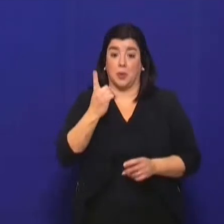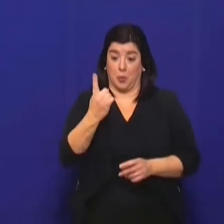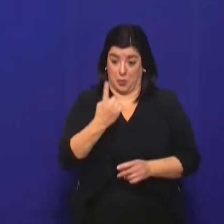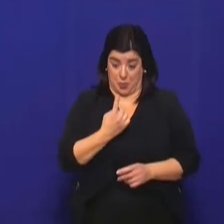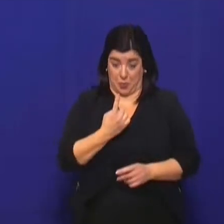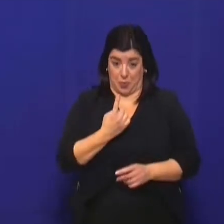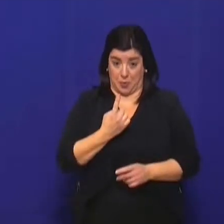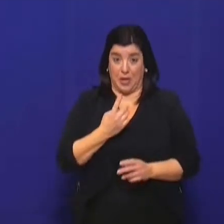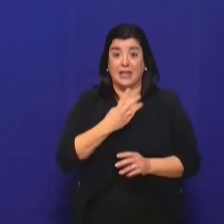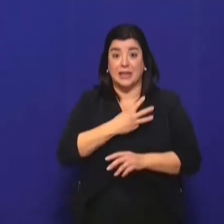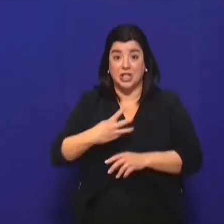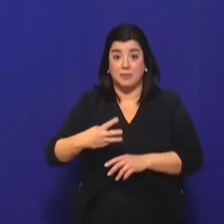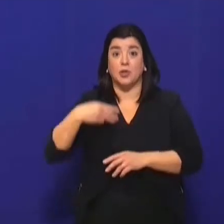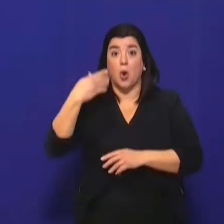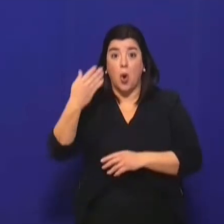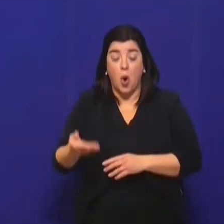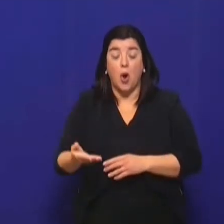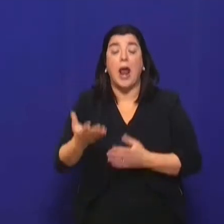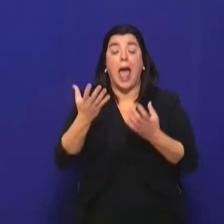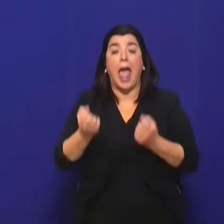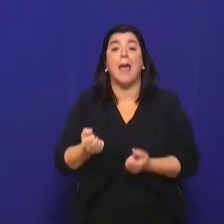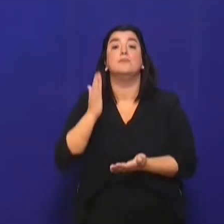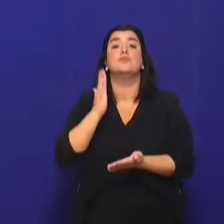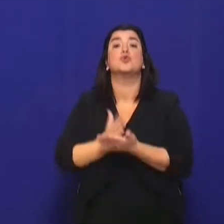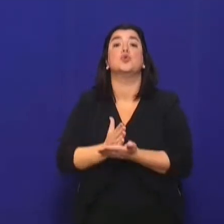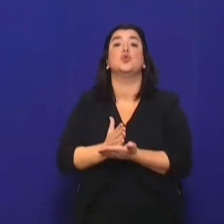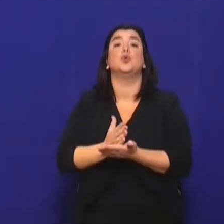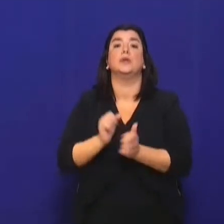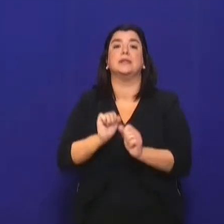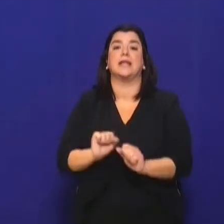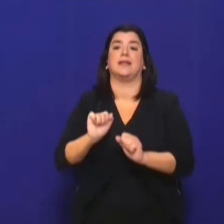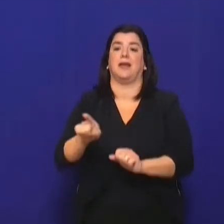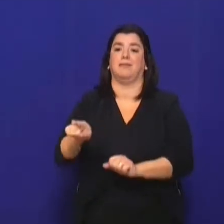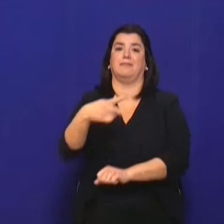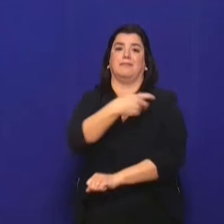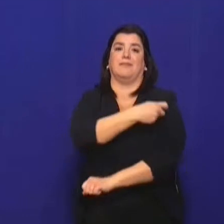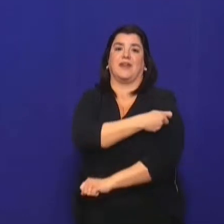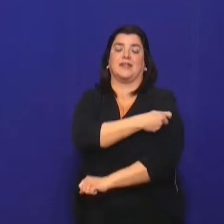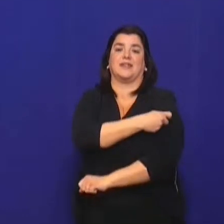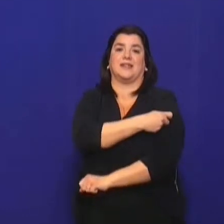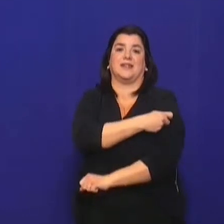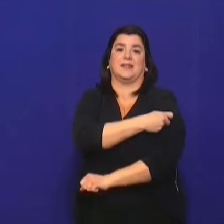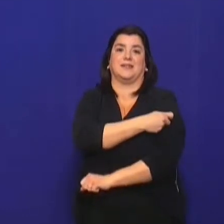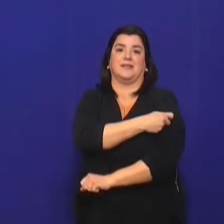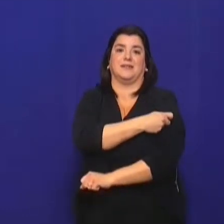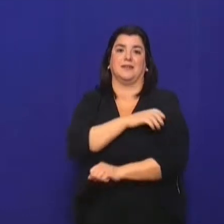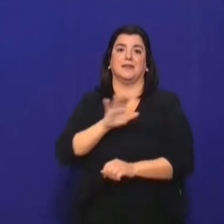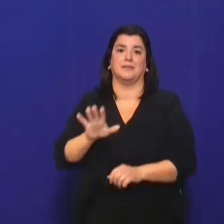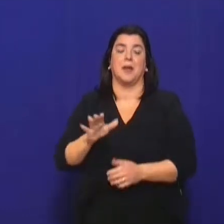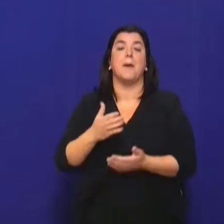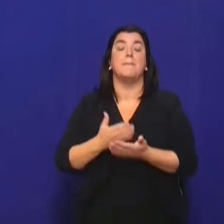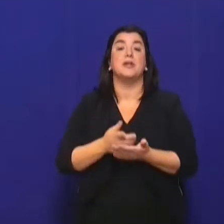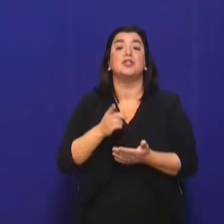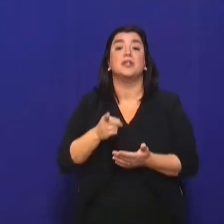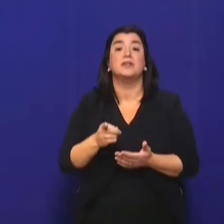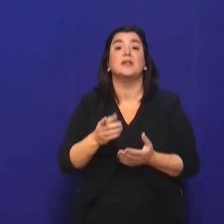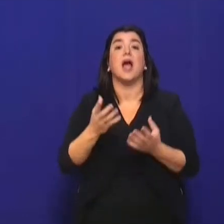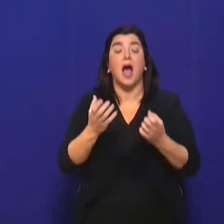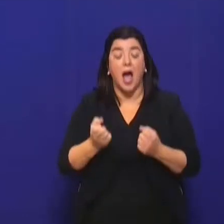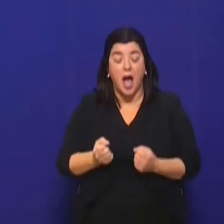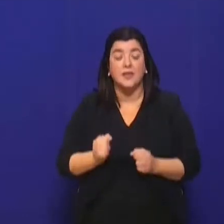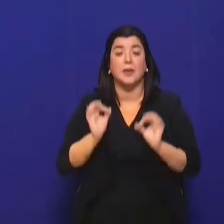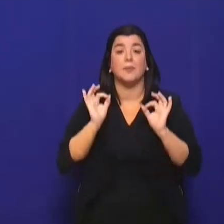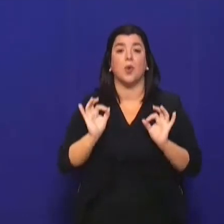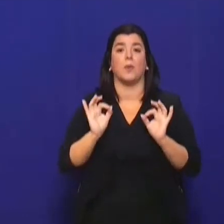llum tleġġimat oħra hemm dik it-tilqima lesta għalik fil-friża biex nerfawilek biex inti jkollok tieħu